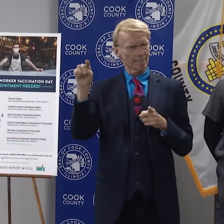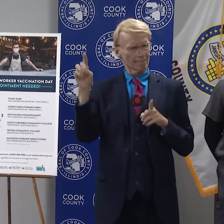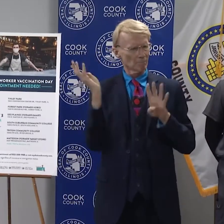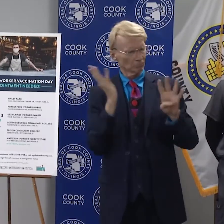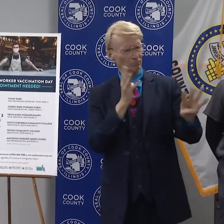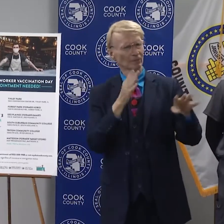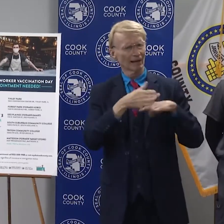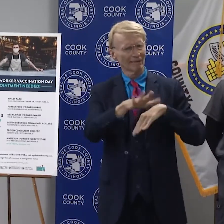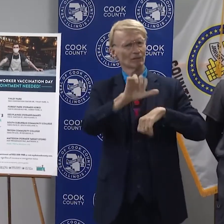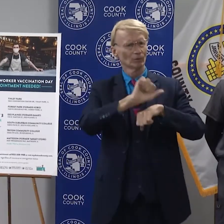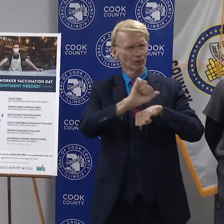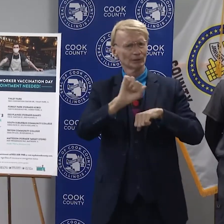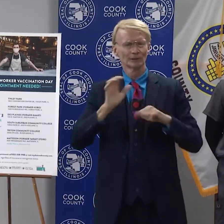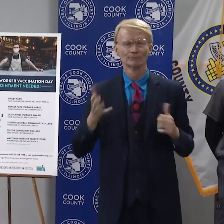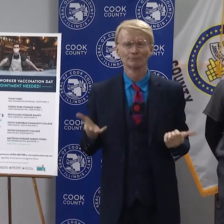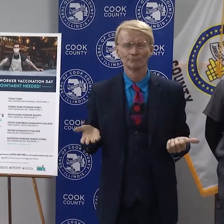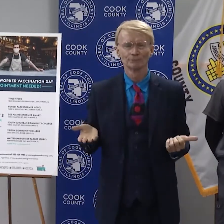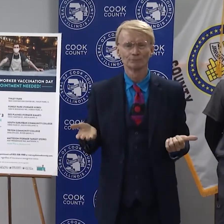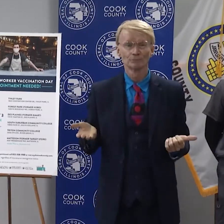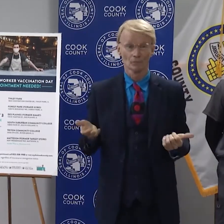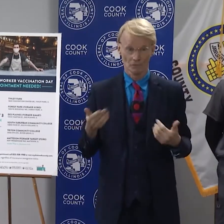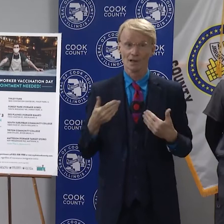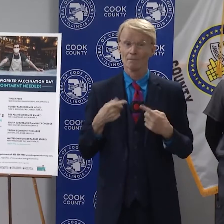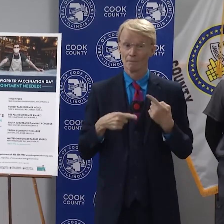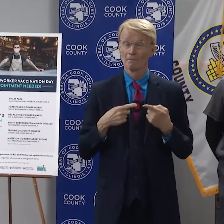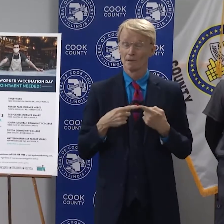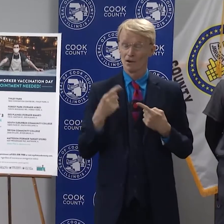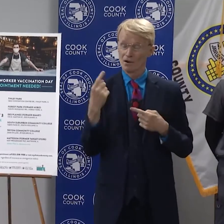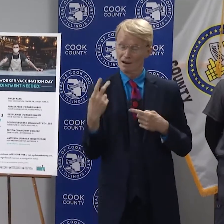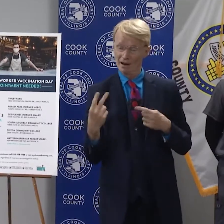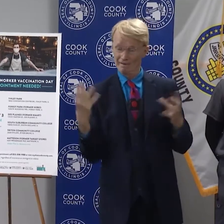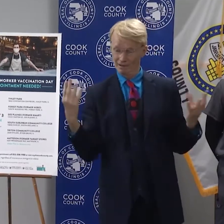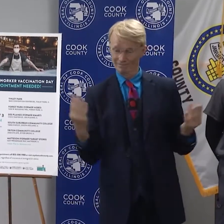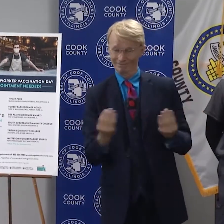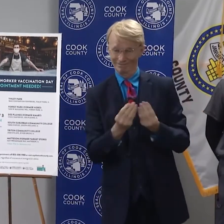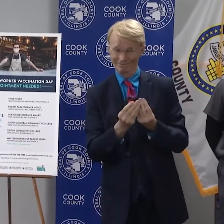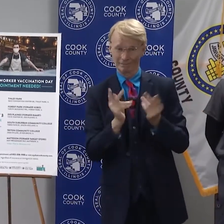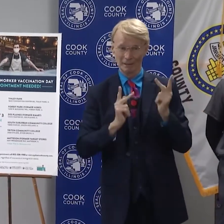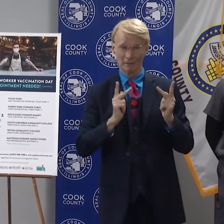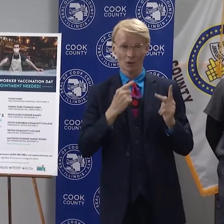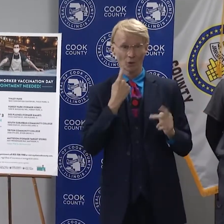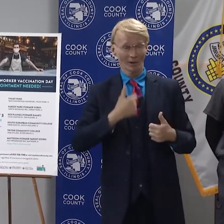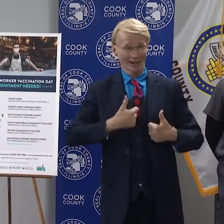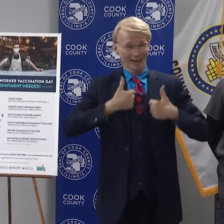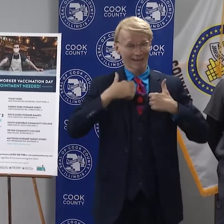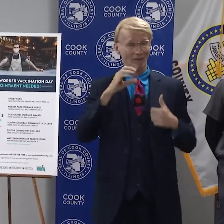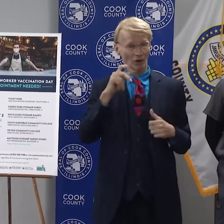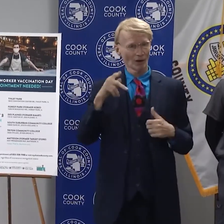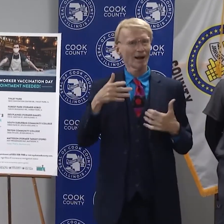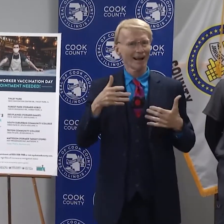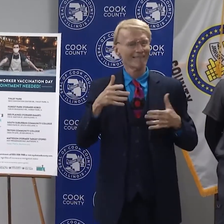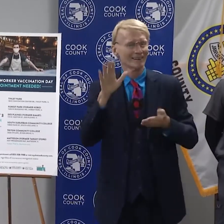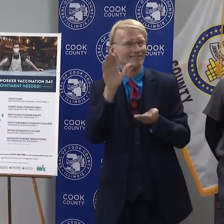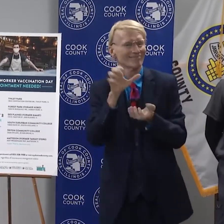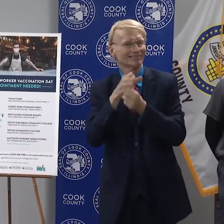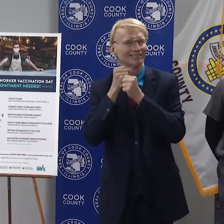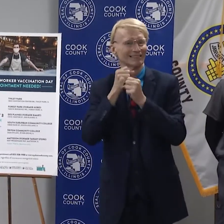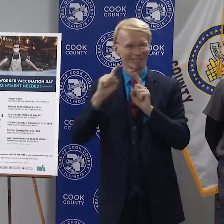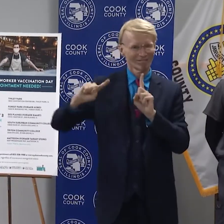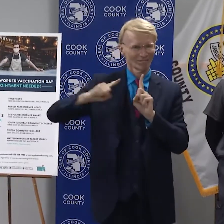get vaccinated after business hours. About half of all eligible Cook County residents have received at least their first dose of